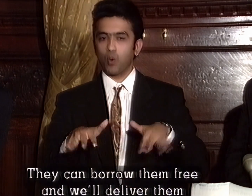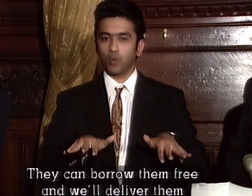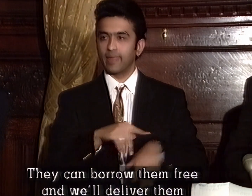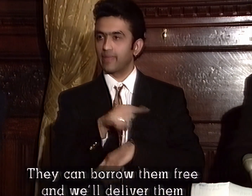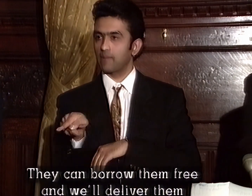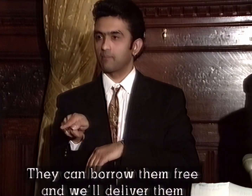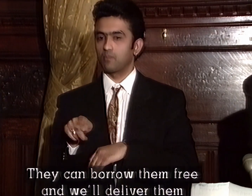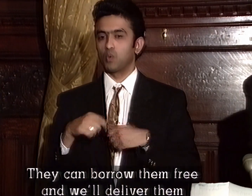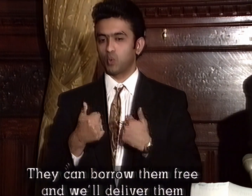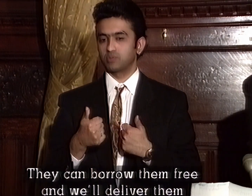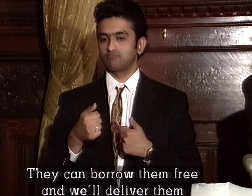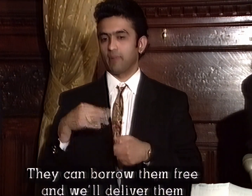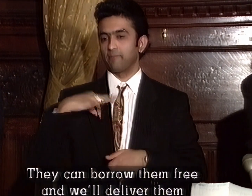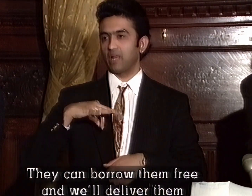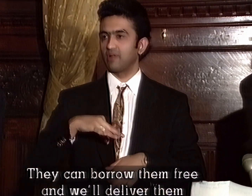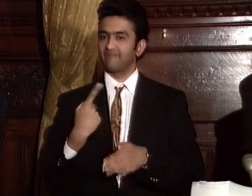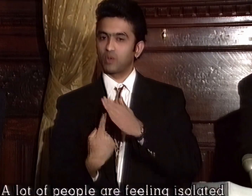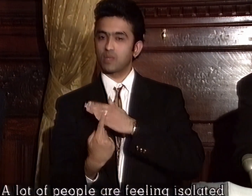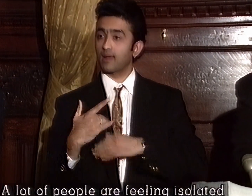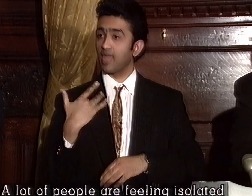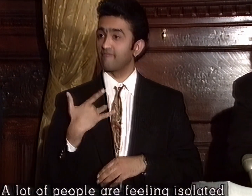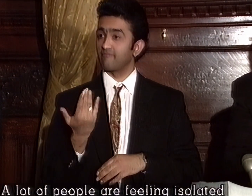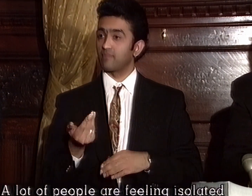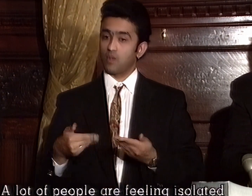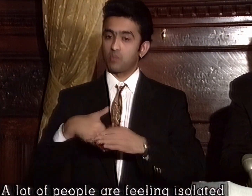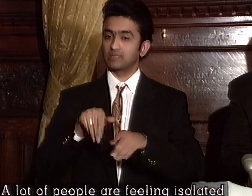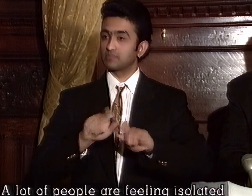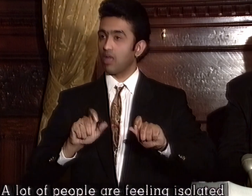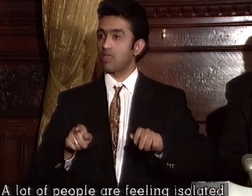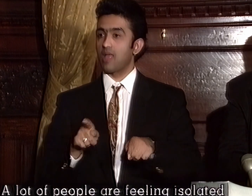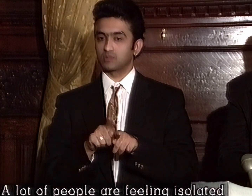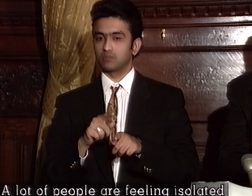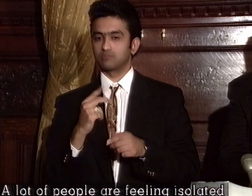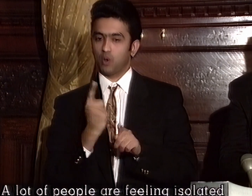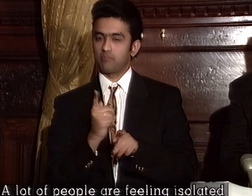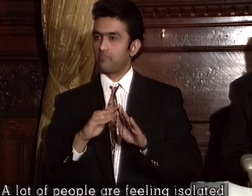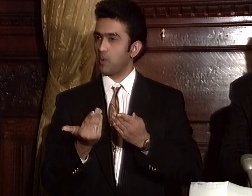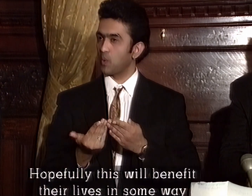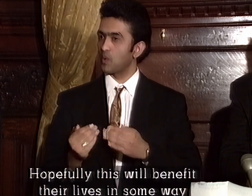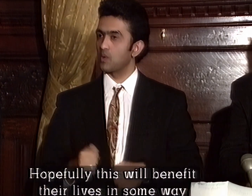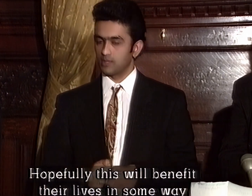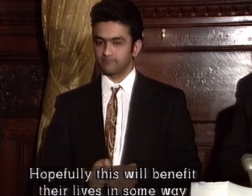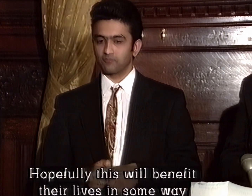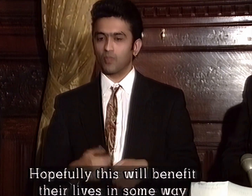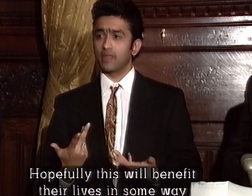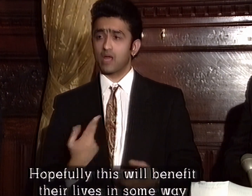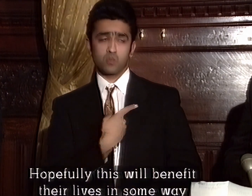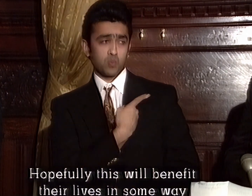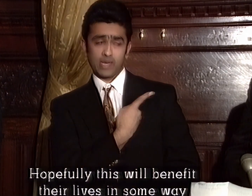week and we will deliver them to their home, where a lot of people are feeling isolated, and hopefully this will benefit their lives